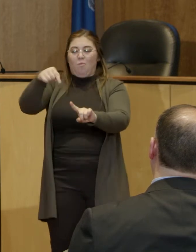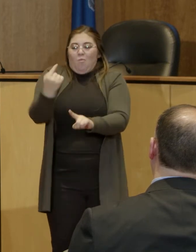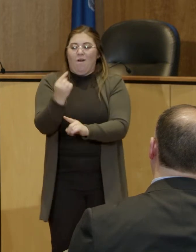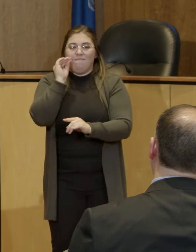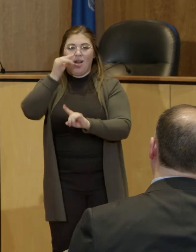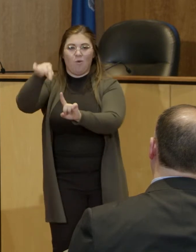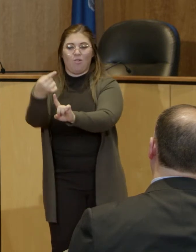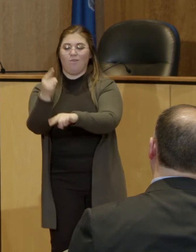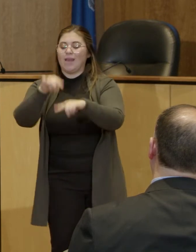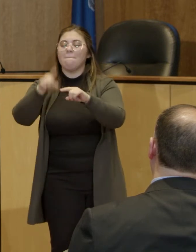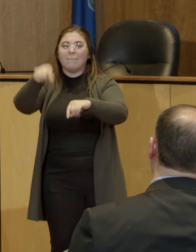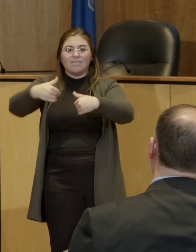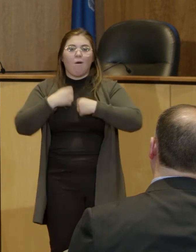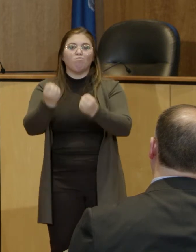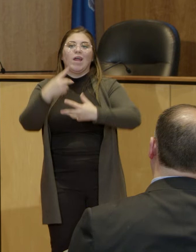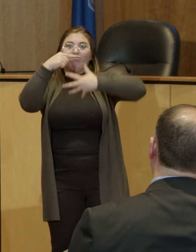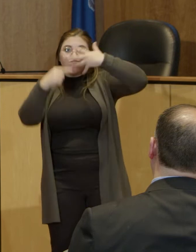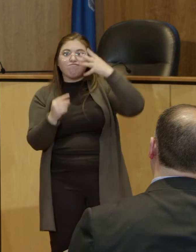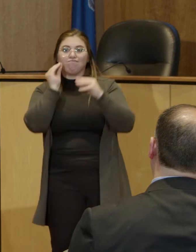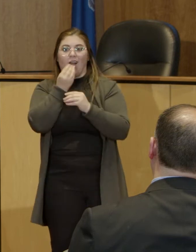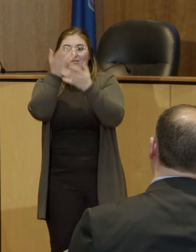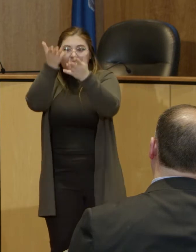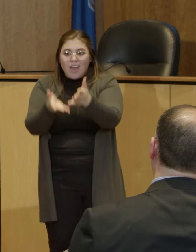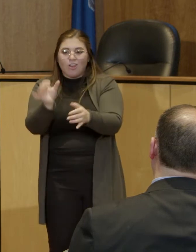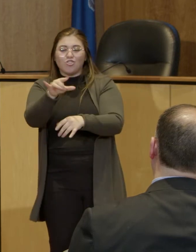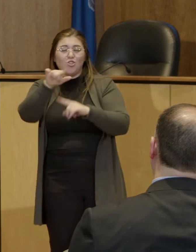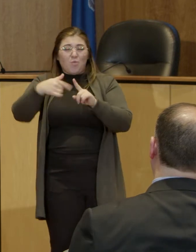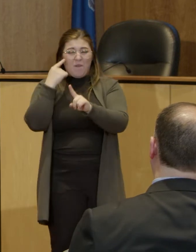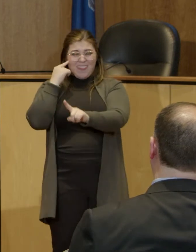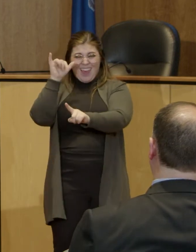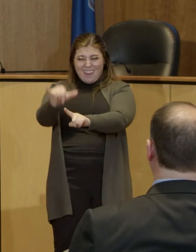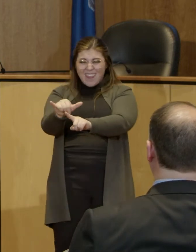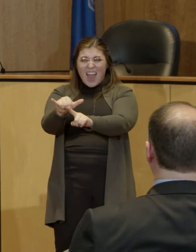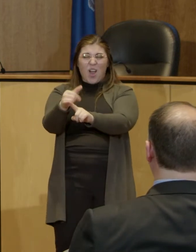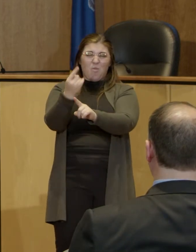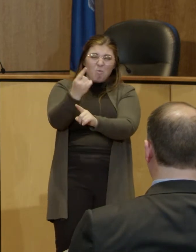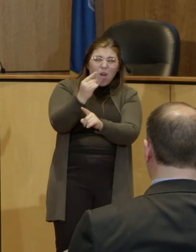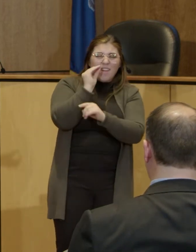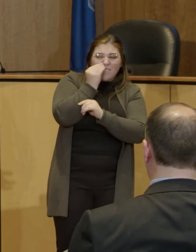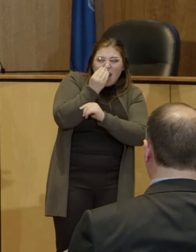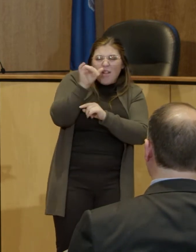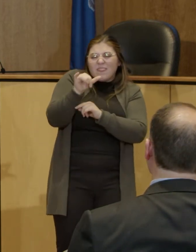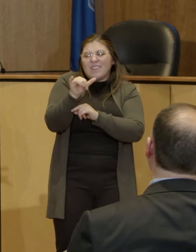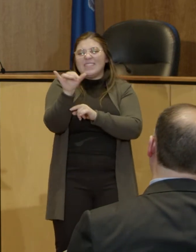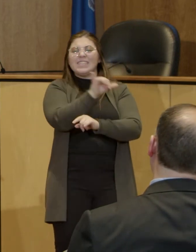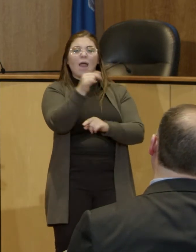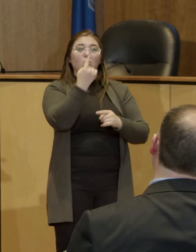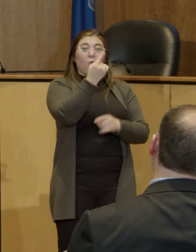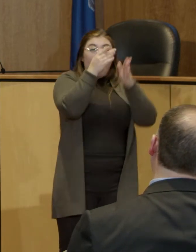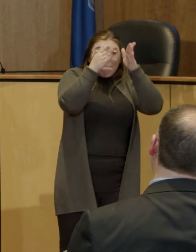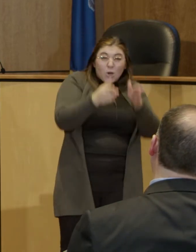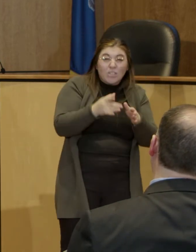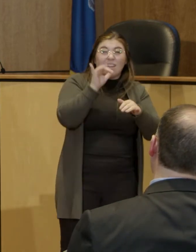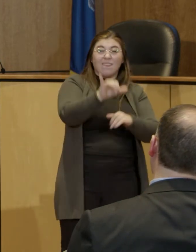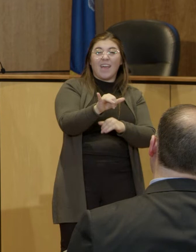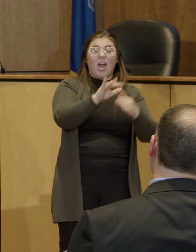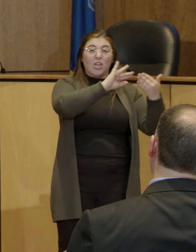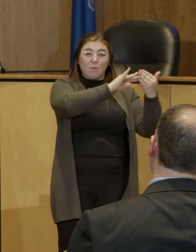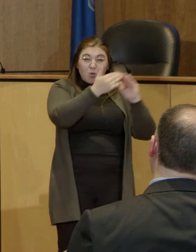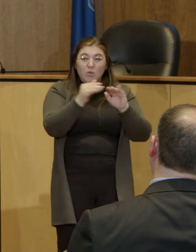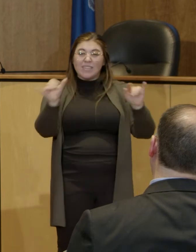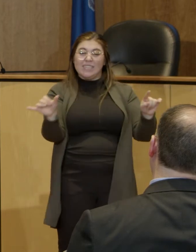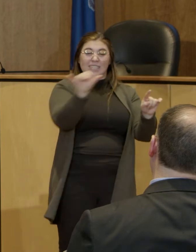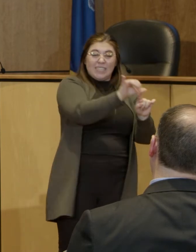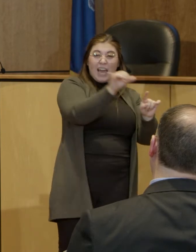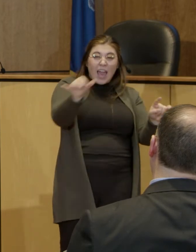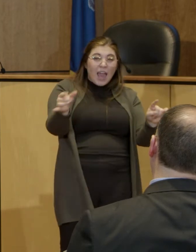flower alone. So as we're thinking of that individual flower, the person in relation to the garden or the community, the last thing